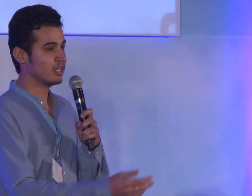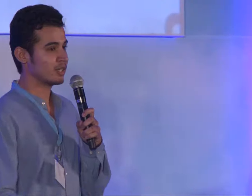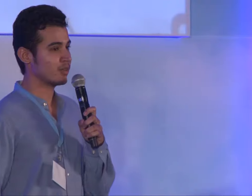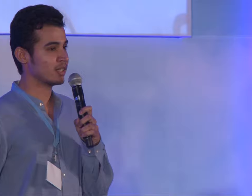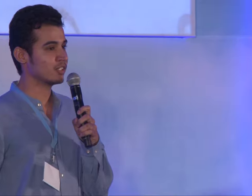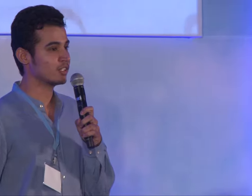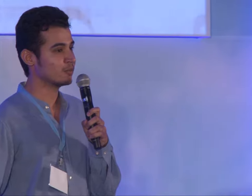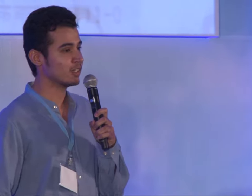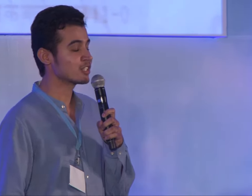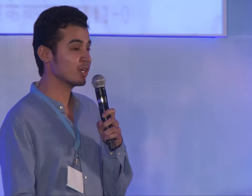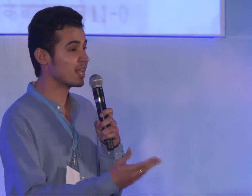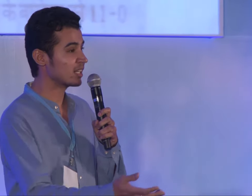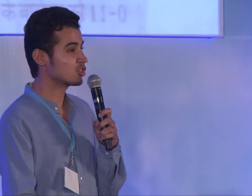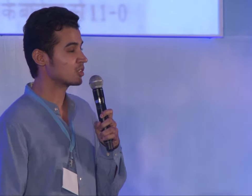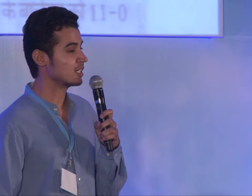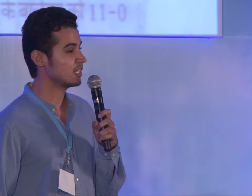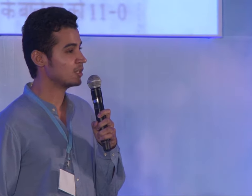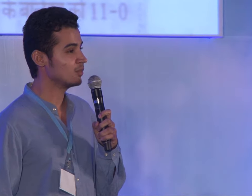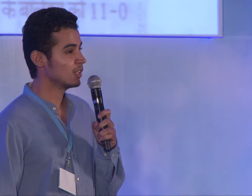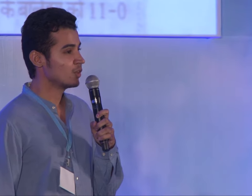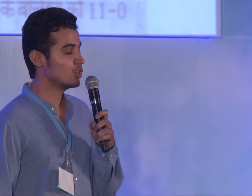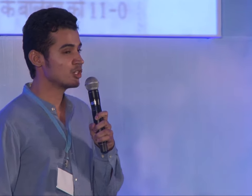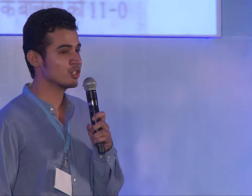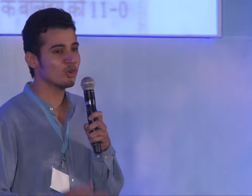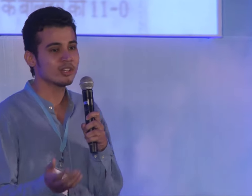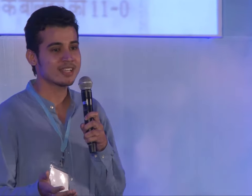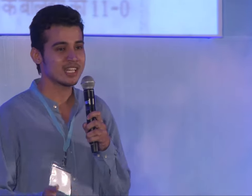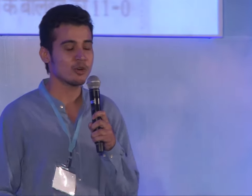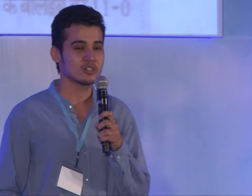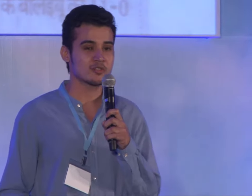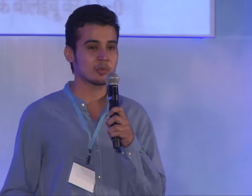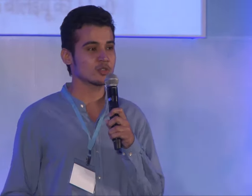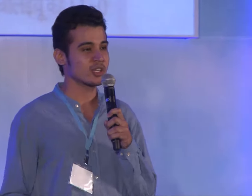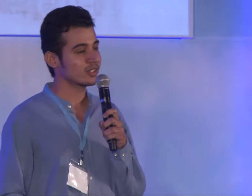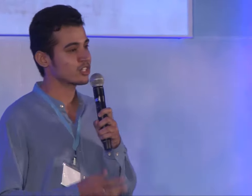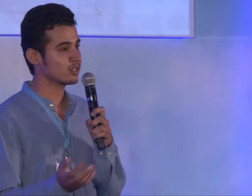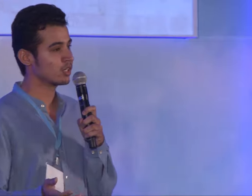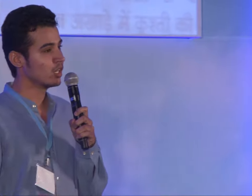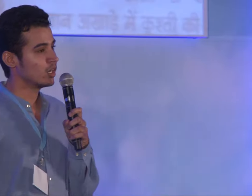went to meet him. And so I landed at the Chhatrasal Stadium, which is known as the laboratory